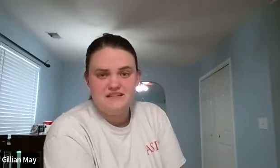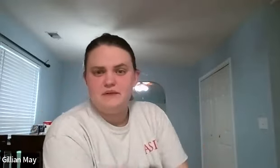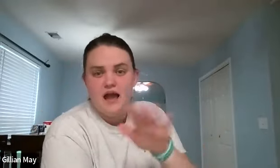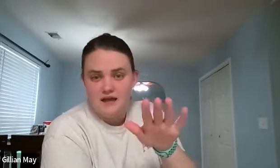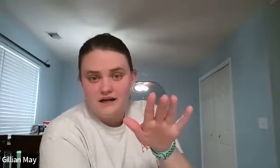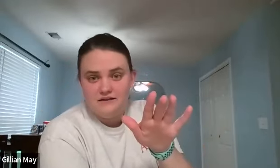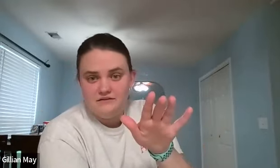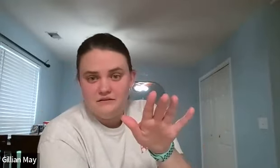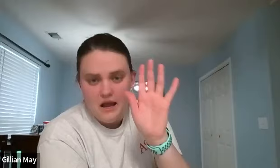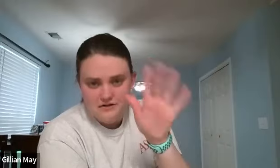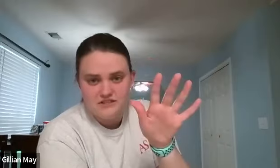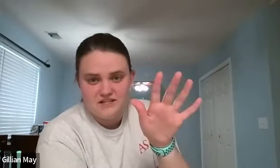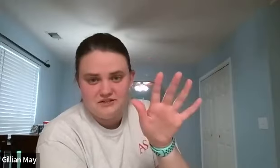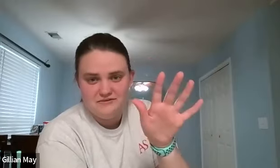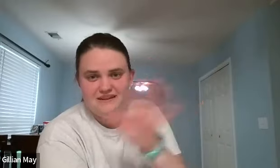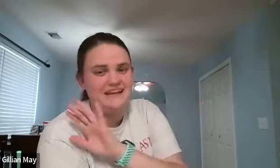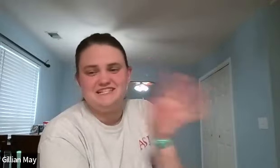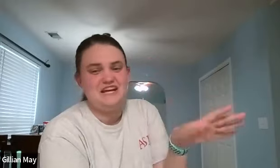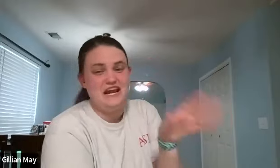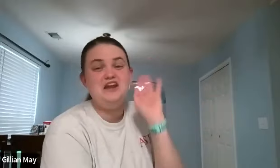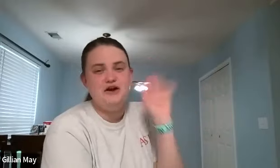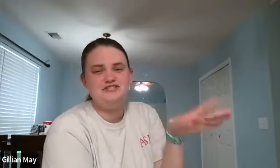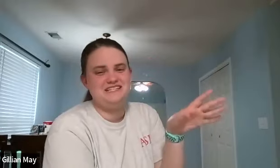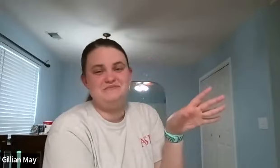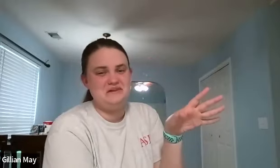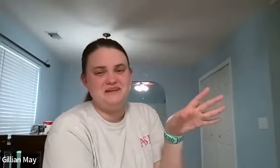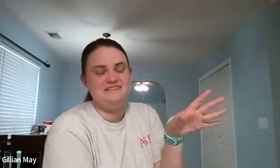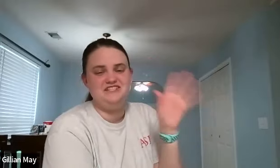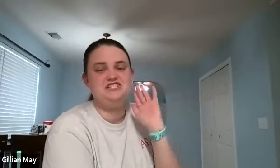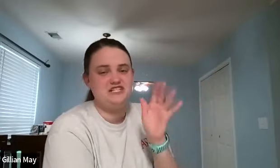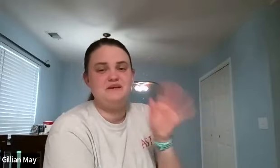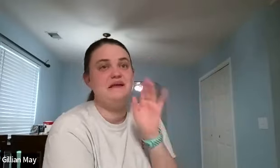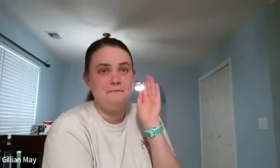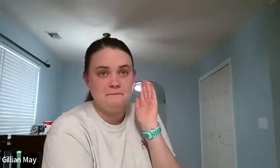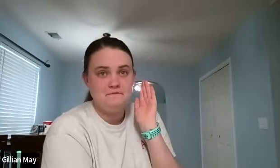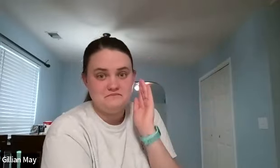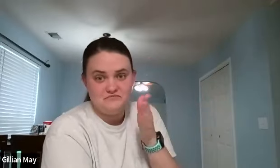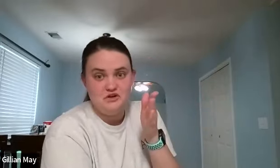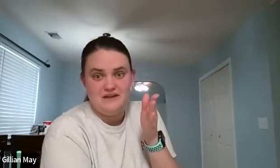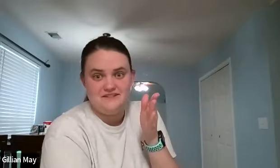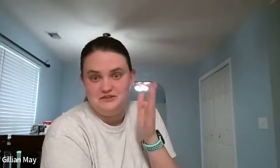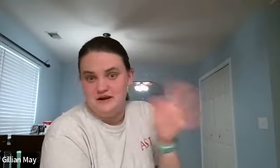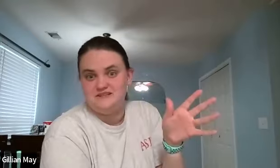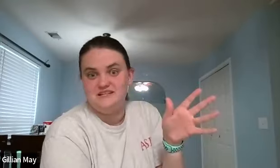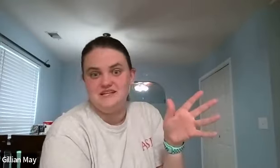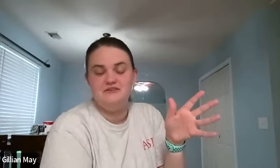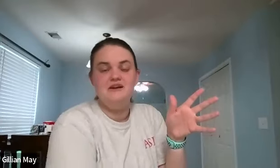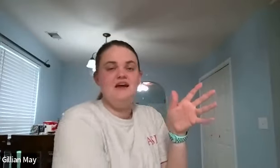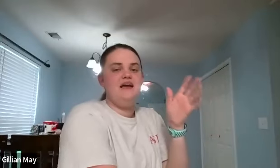tell me, I got it. I understand you. Like, and I know she doesn't mean it meanly. She's just being like, you don't have to continue.